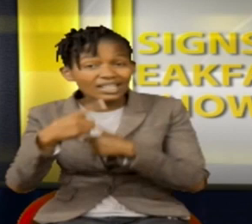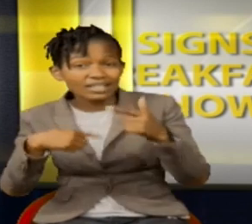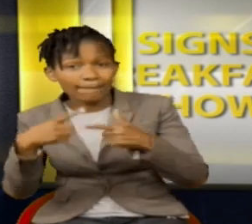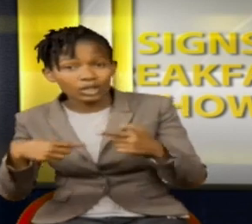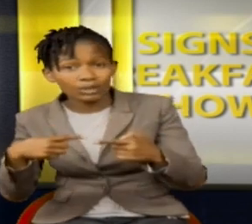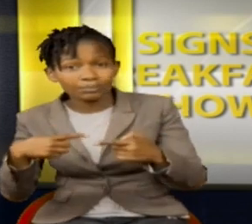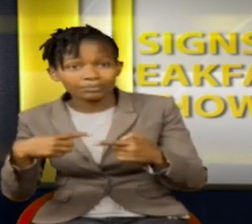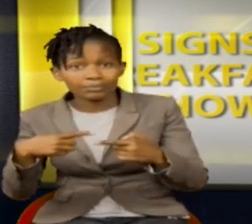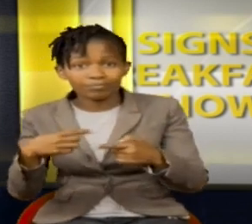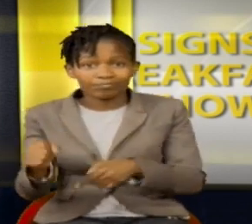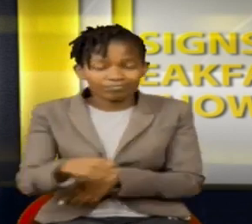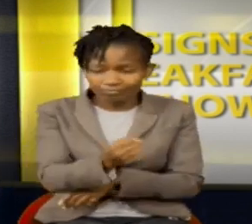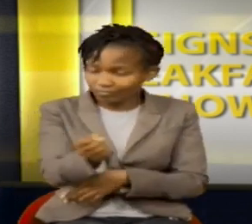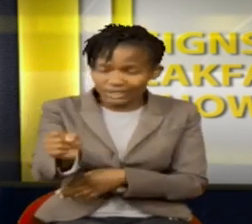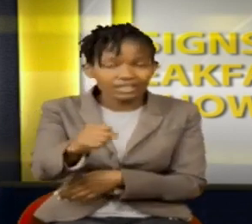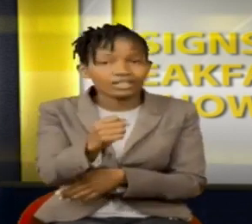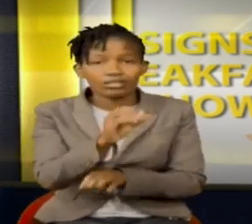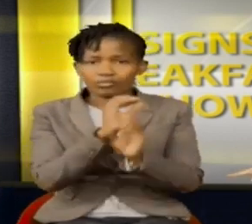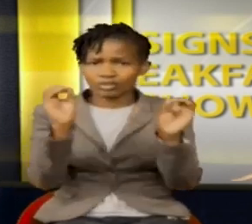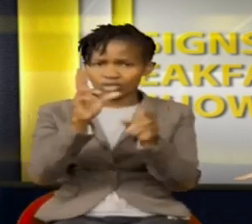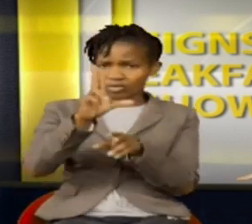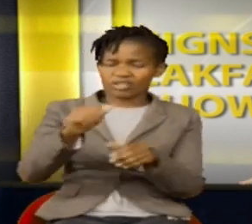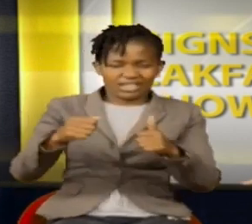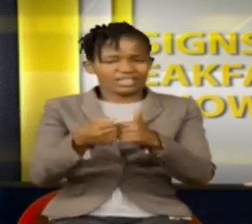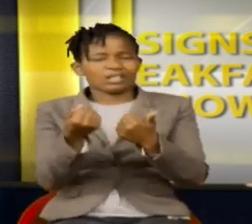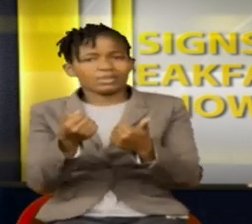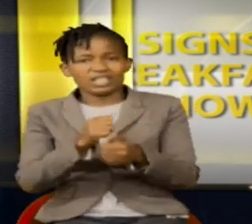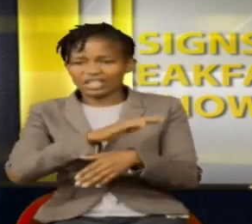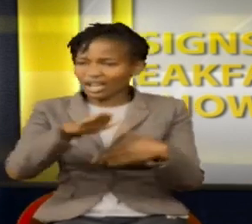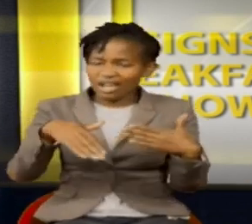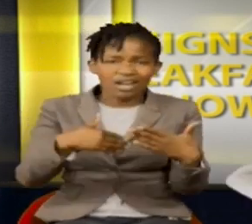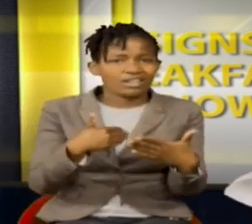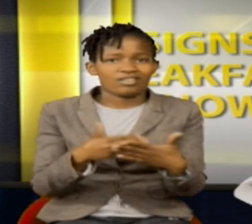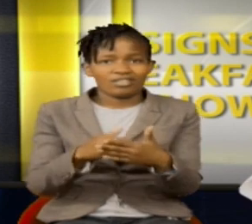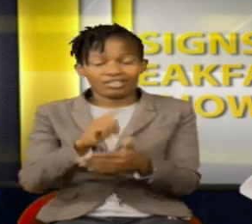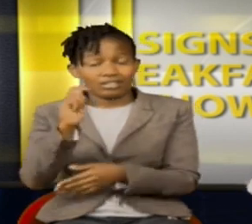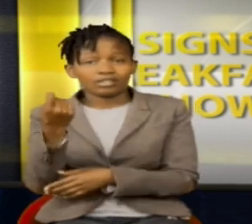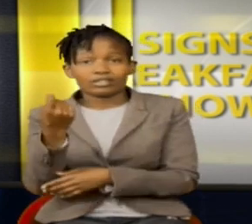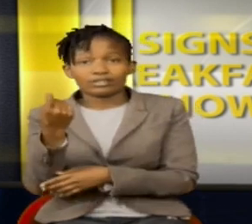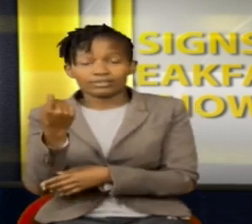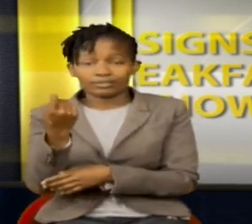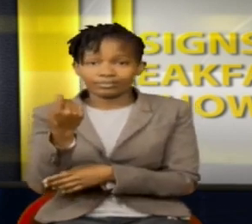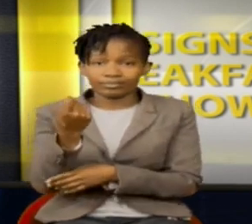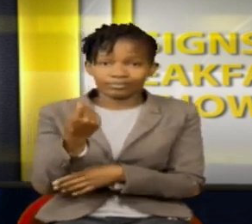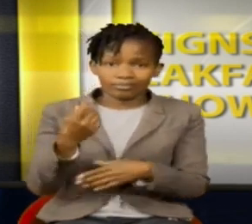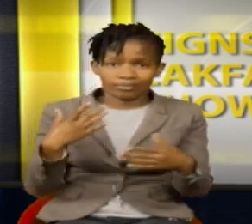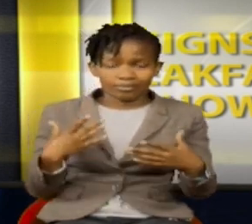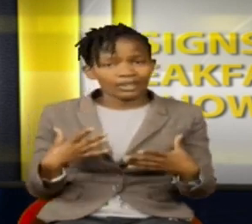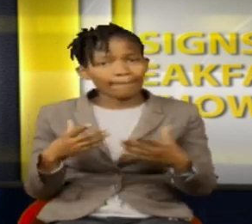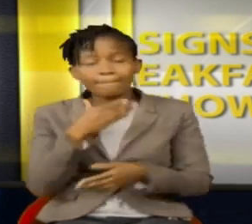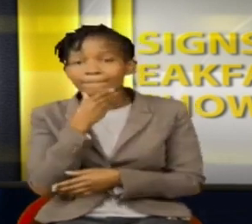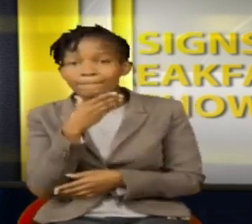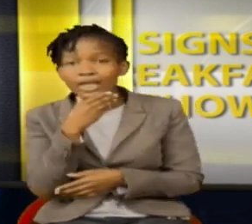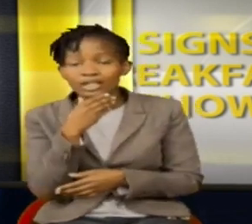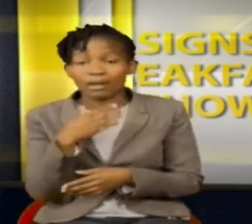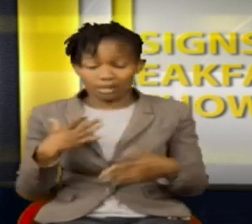about the slums. No, but it's happening everywhere, according to DNG. Yeah. It's happening everywhere. Everywhere, man. Guys are not responsible.